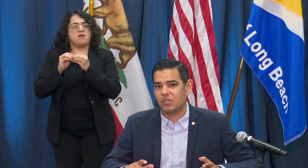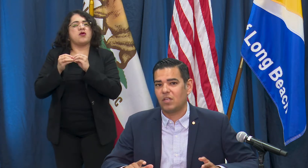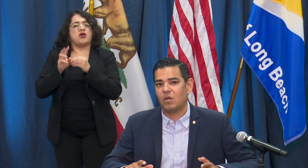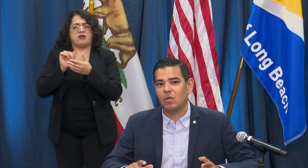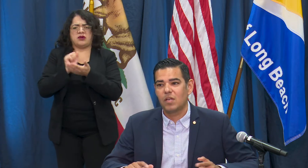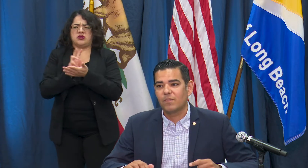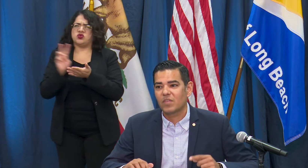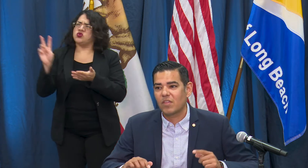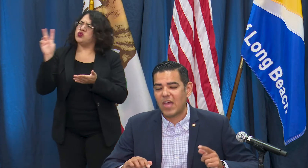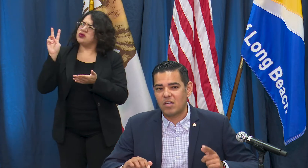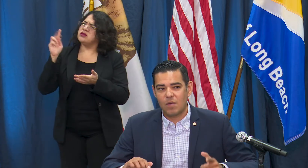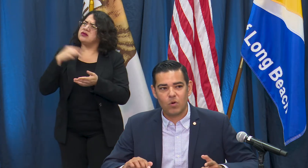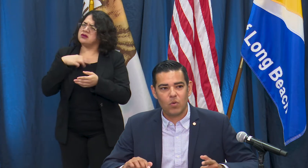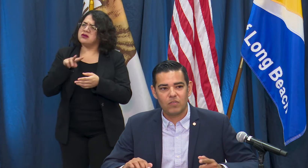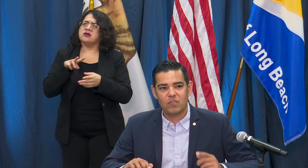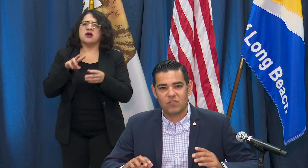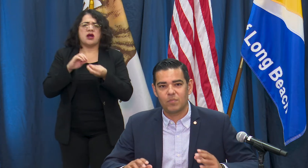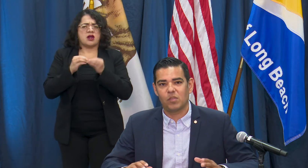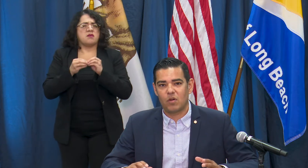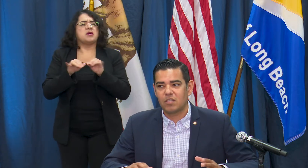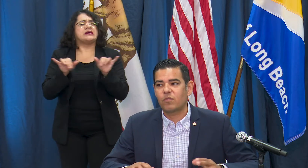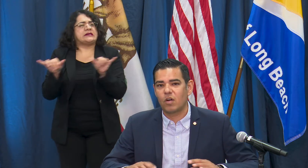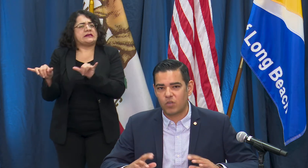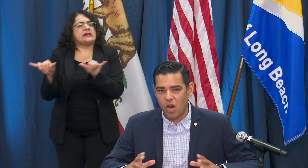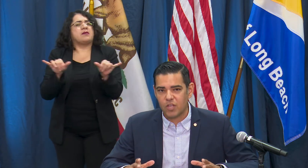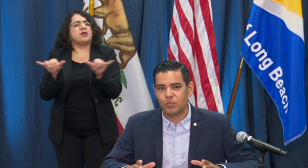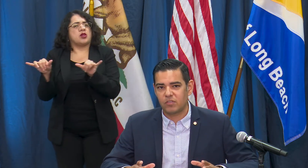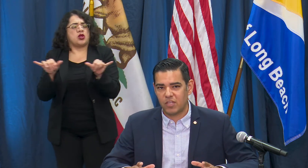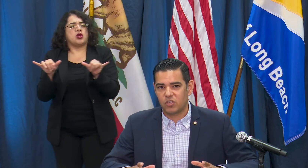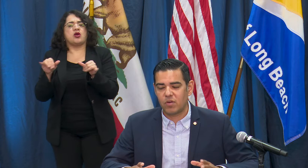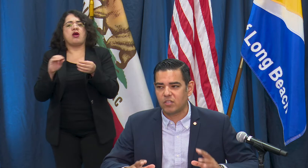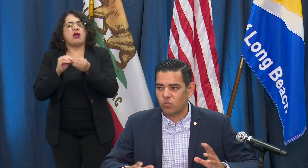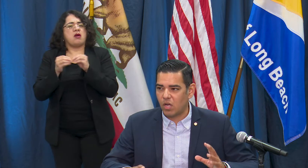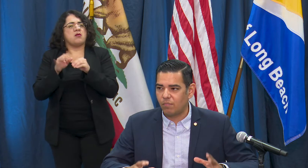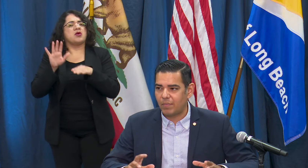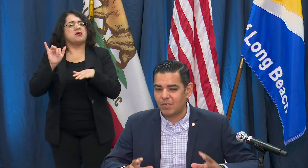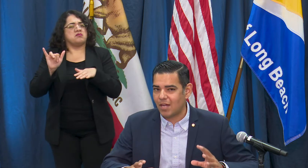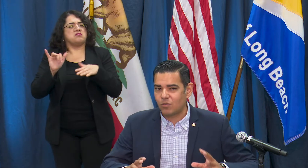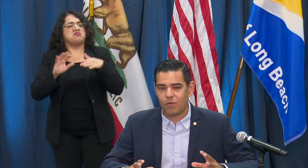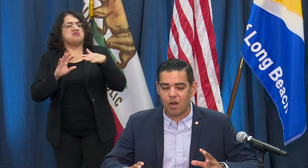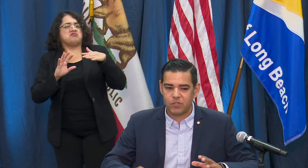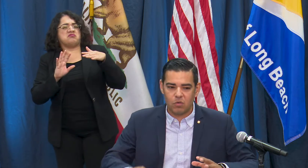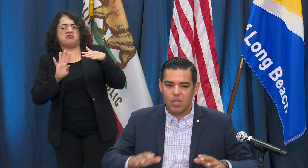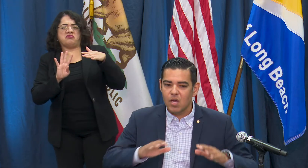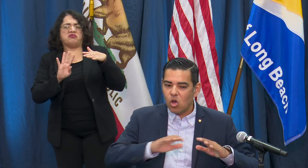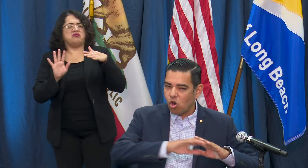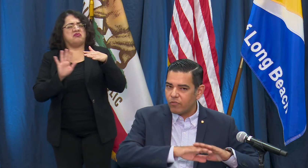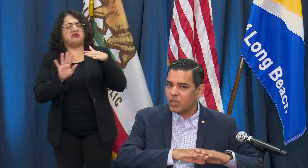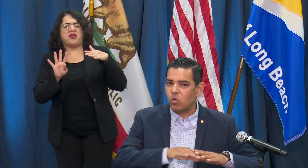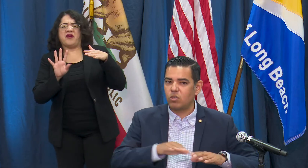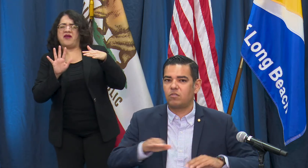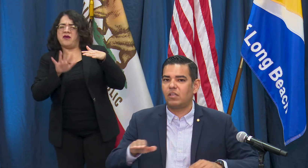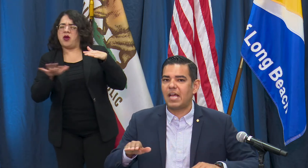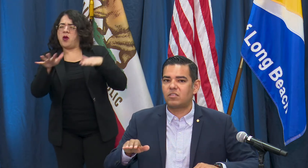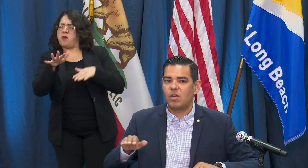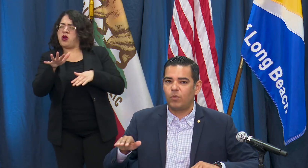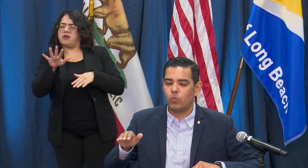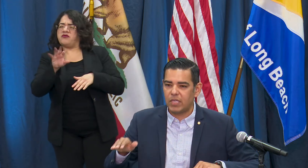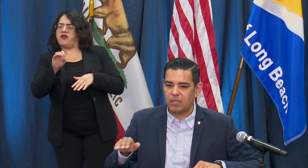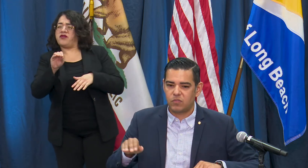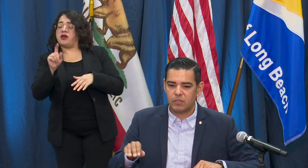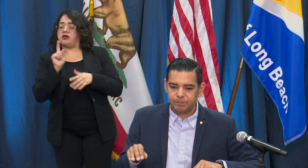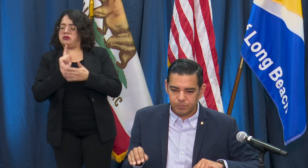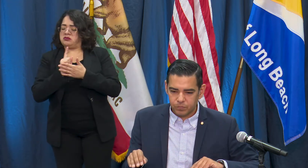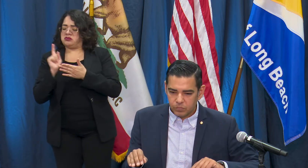2 weeks ago that number was similar as far as our hospitalization rate as well, maybe not too far off. So over the course of the last couple